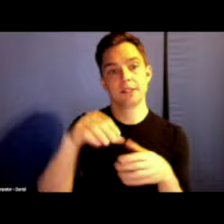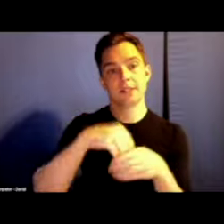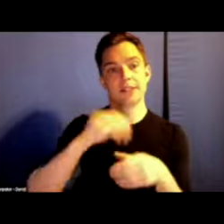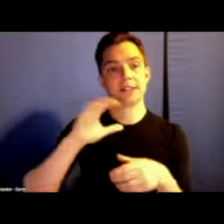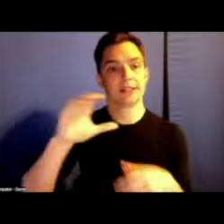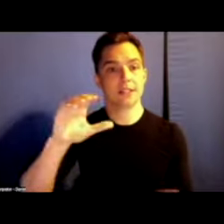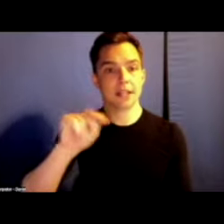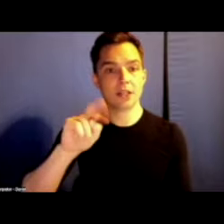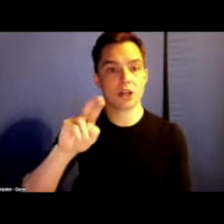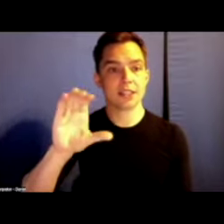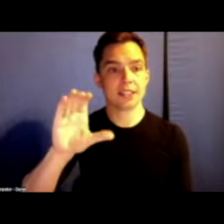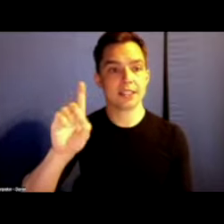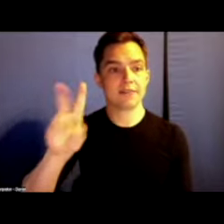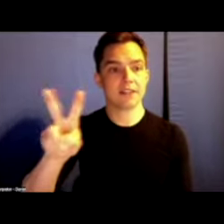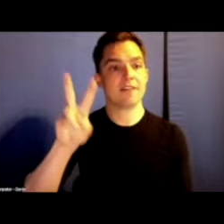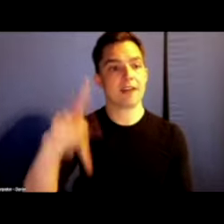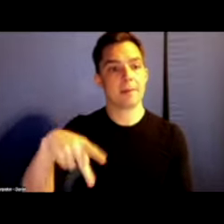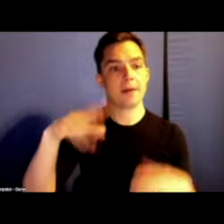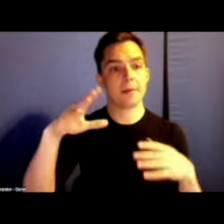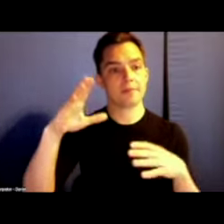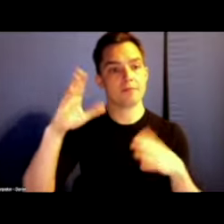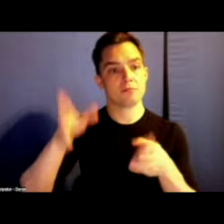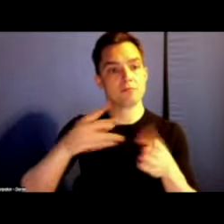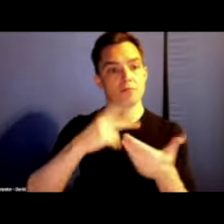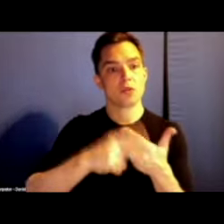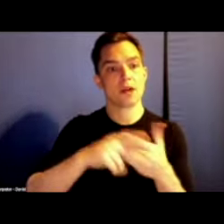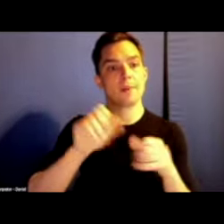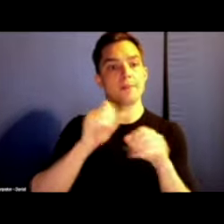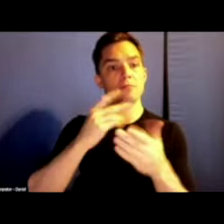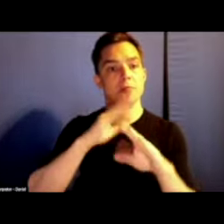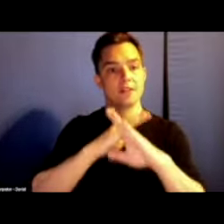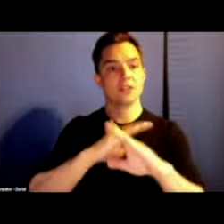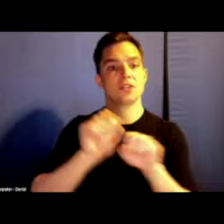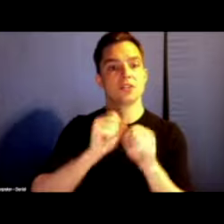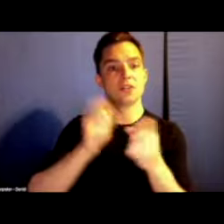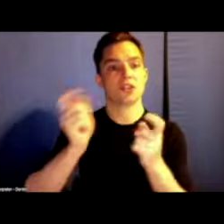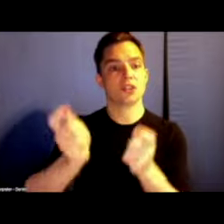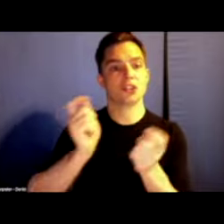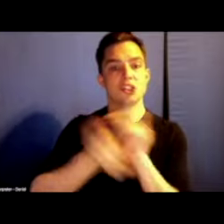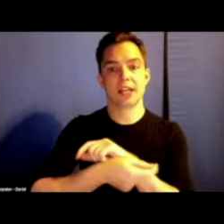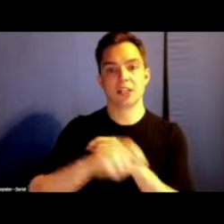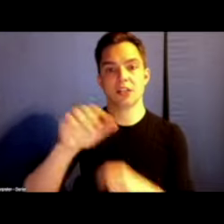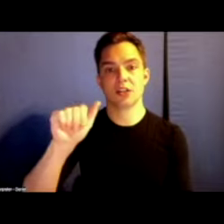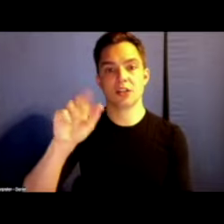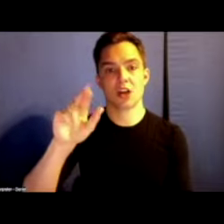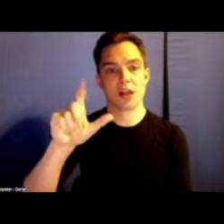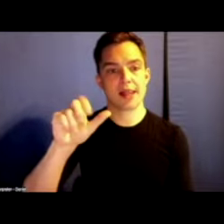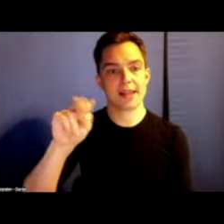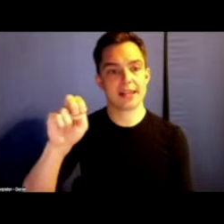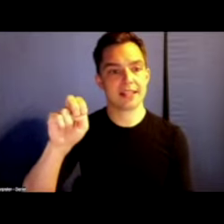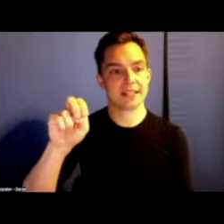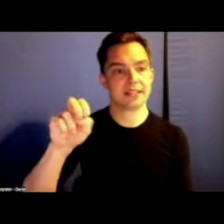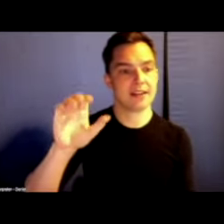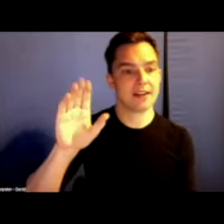President of Programs, Prevention, and Social Change, Arlene Vassell. Thank you,